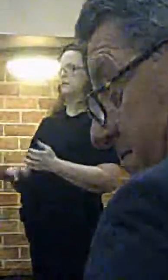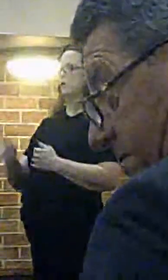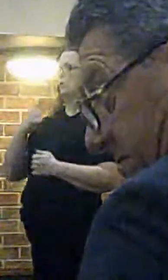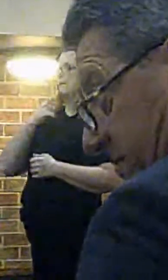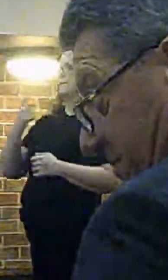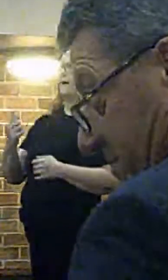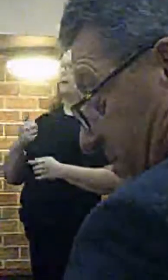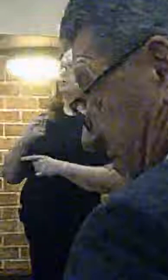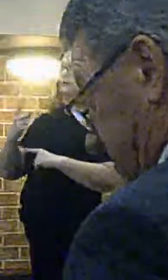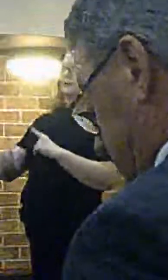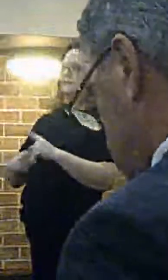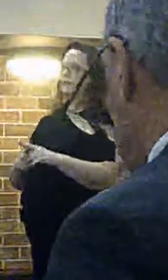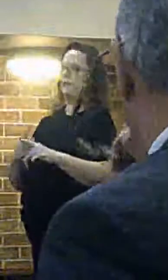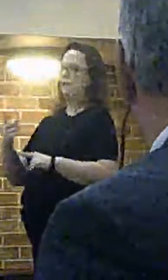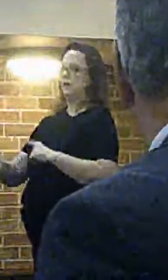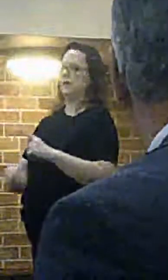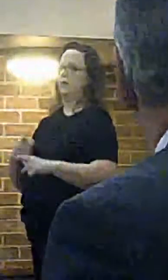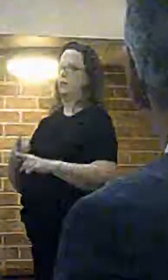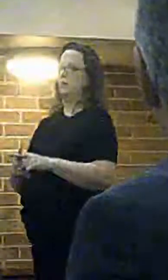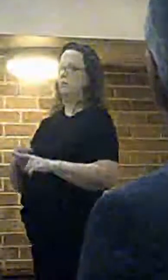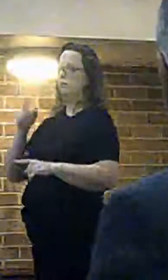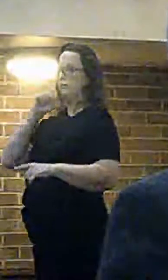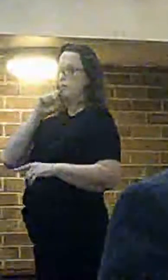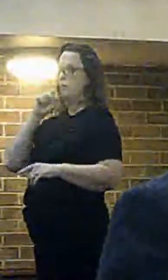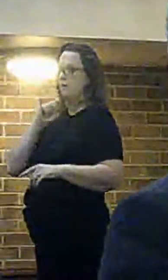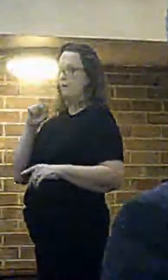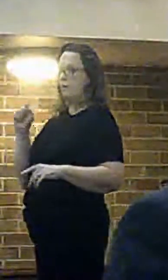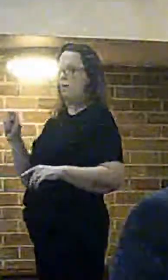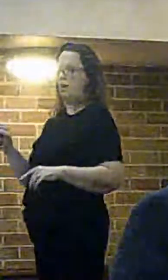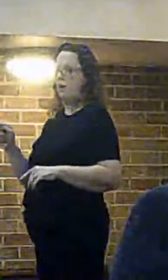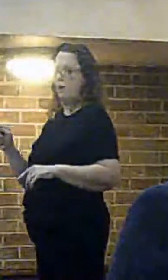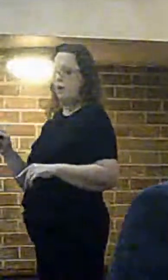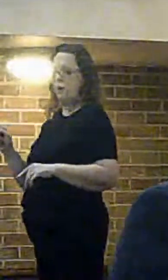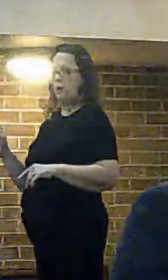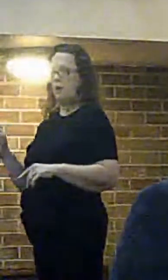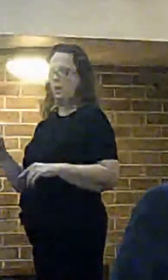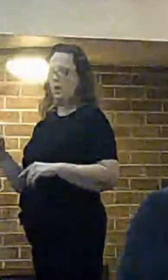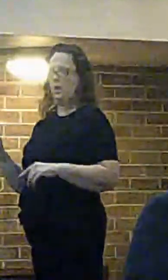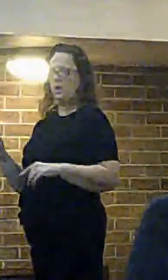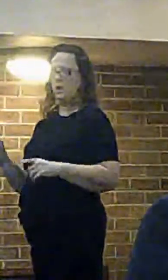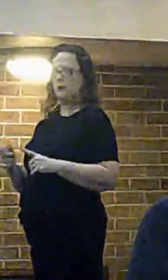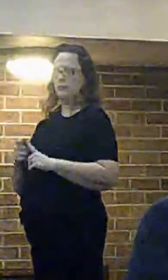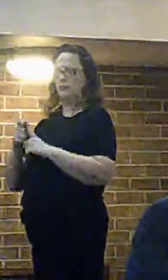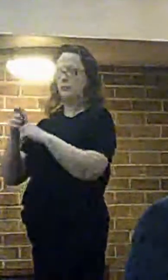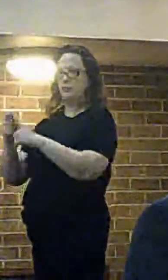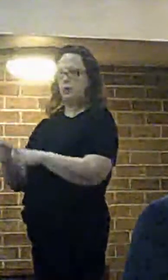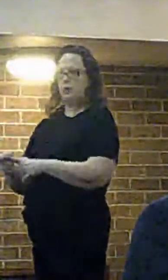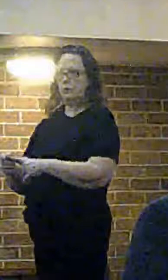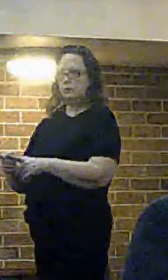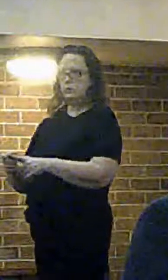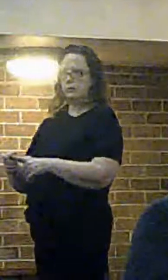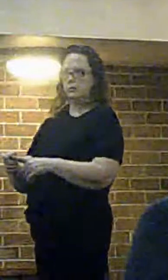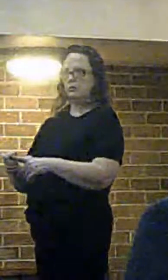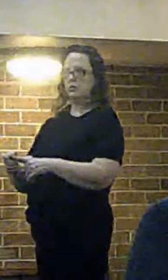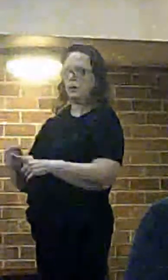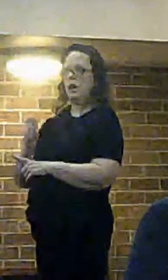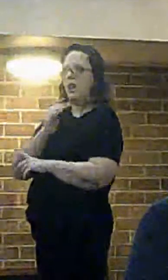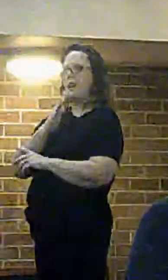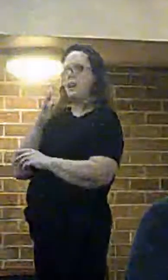year. Bearing in mind that for Wirral, the proposal assumes a library and a children's